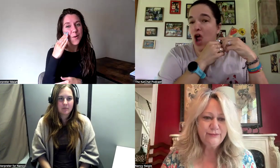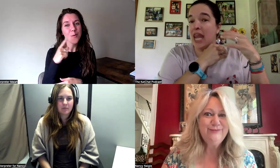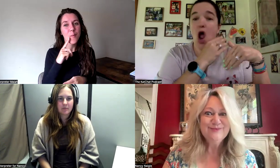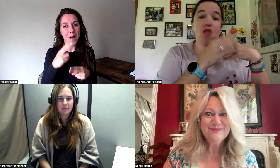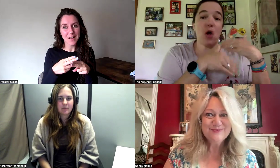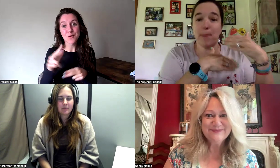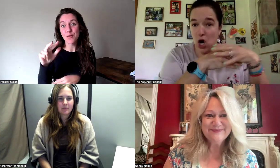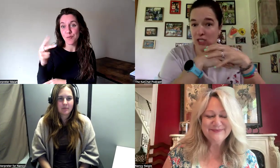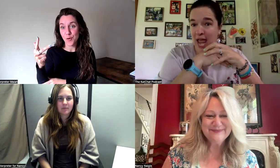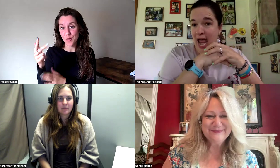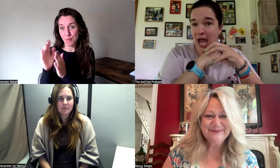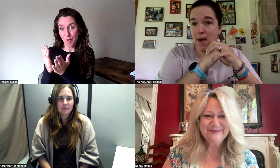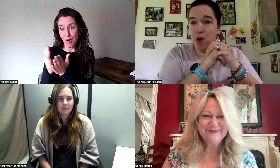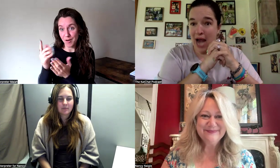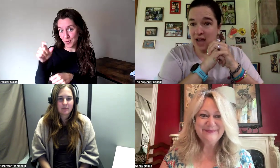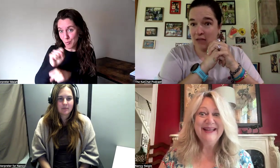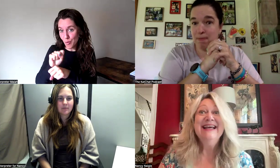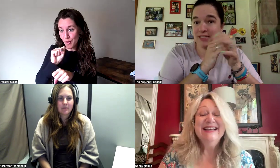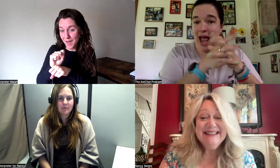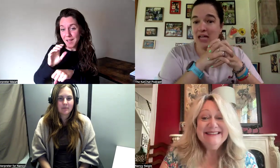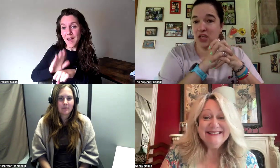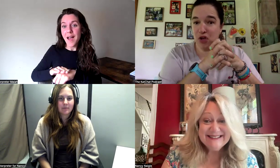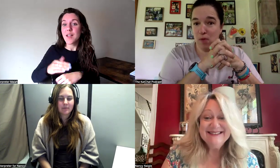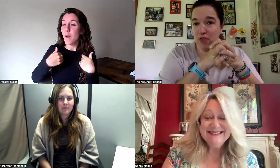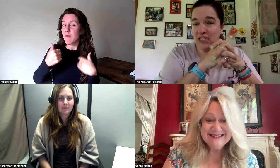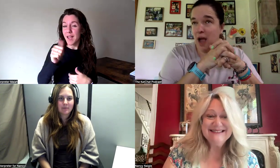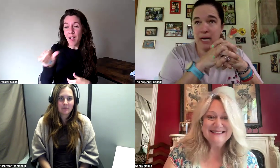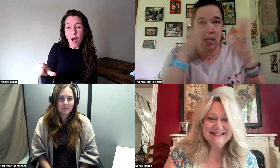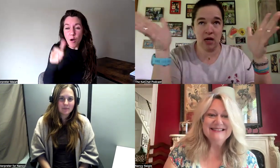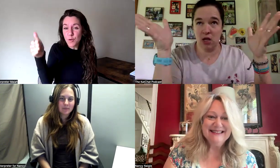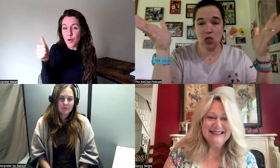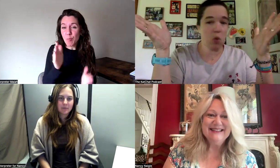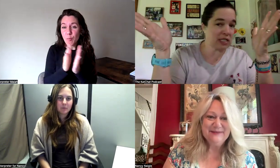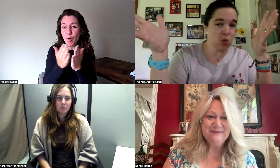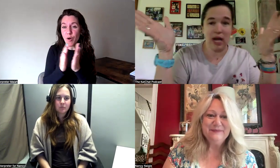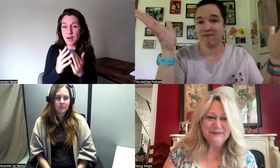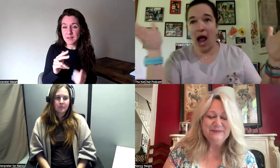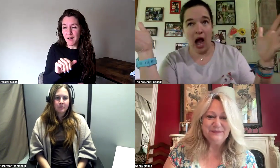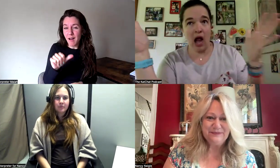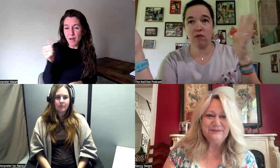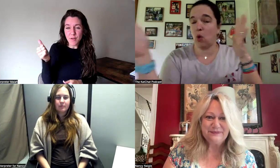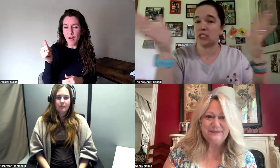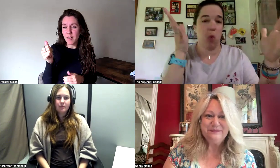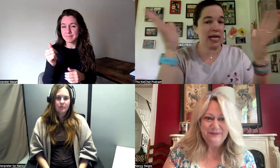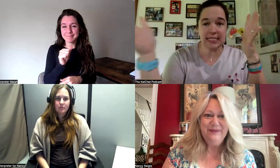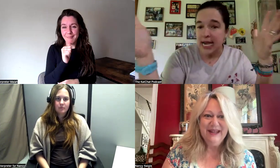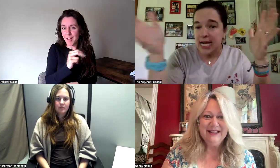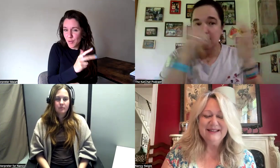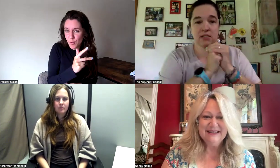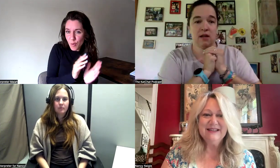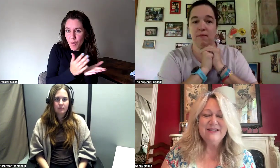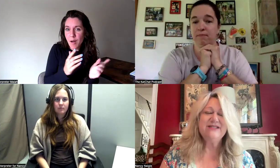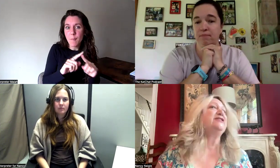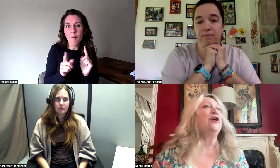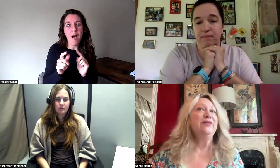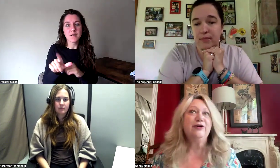Are there any other books in process besides the third book that's coming in 2025,